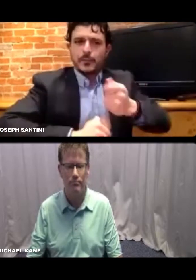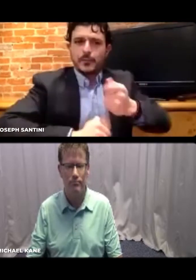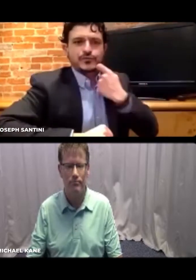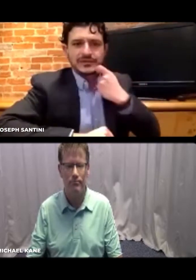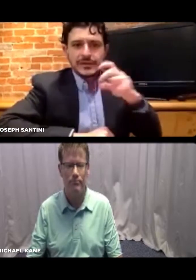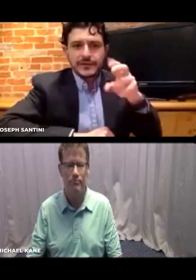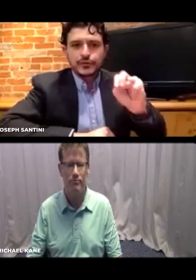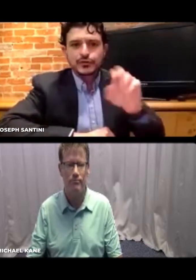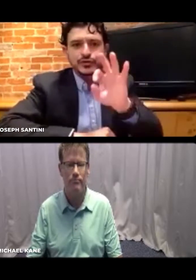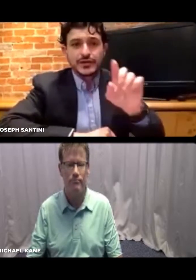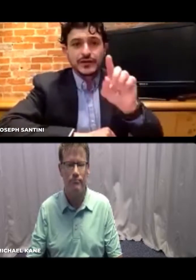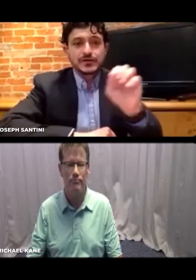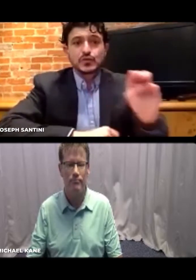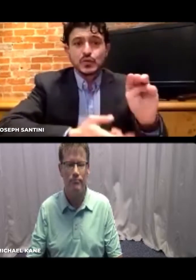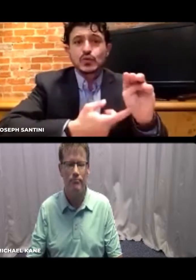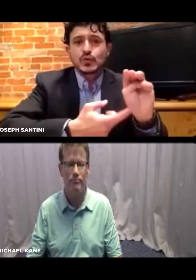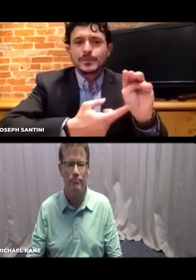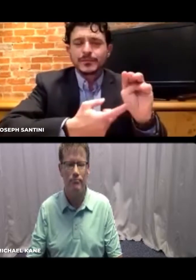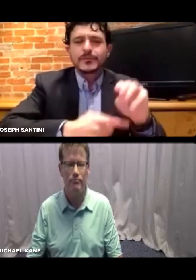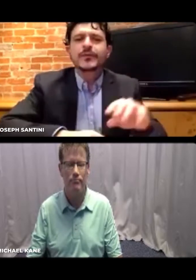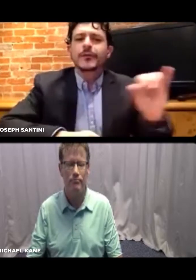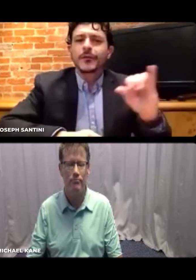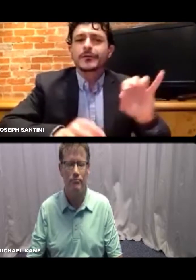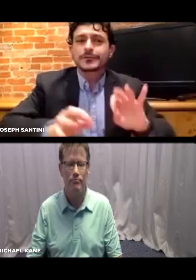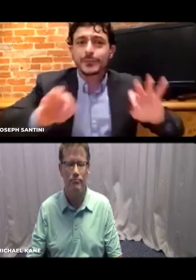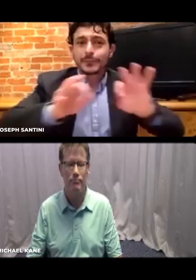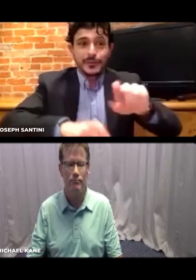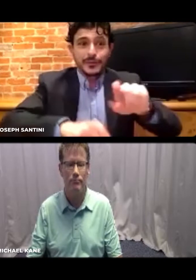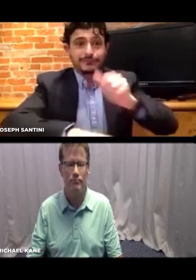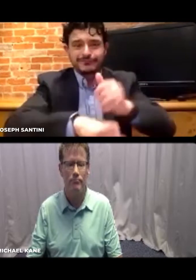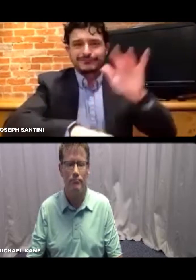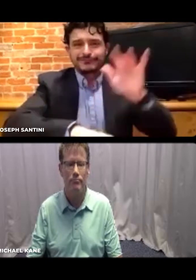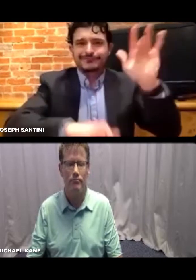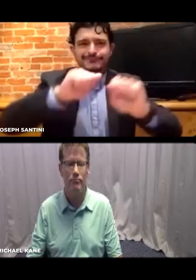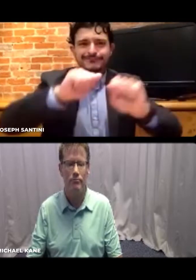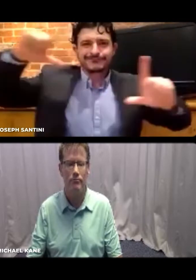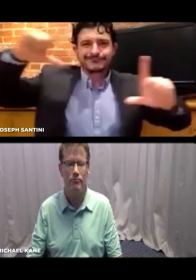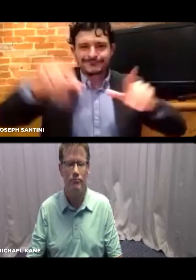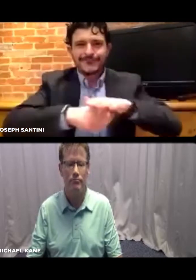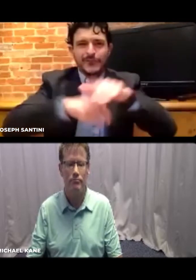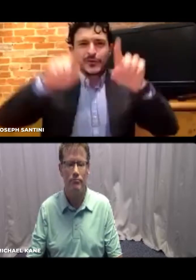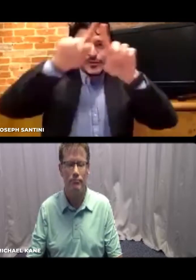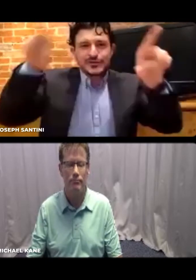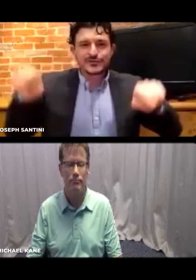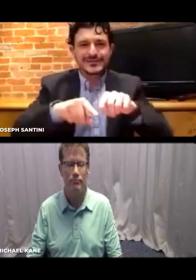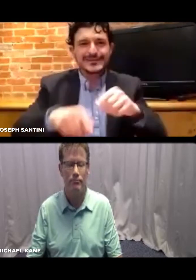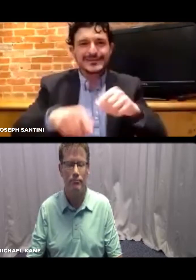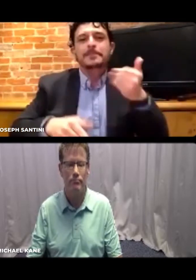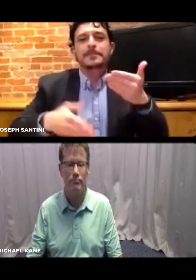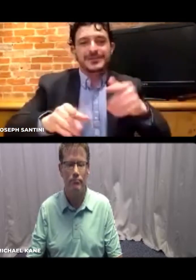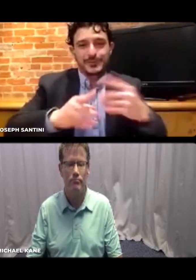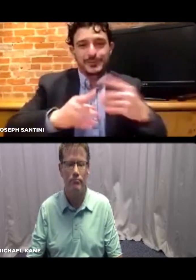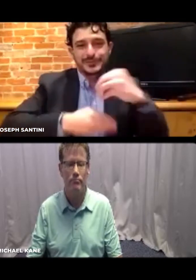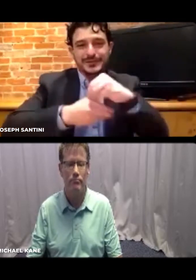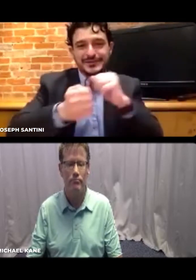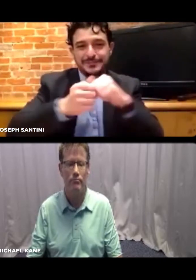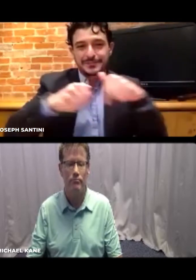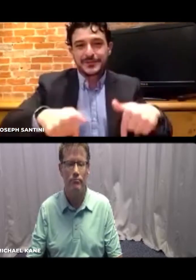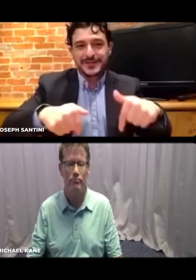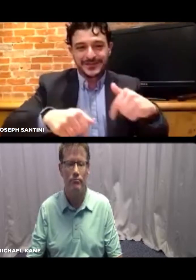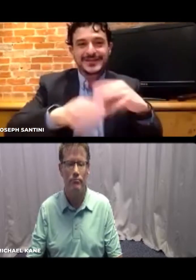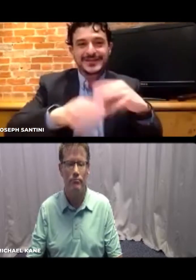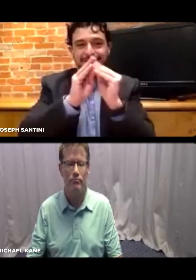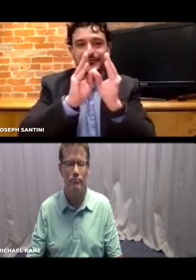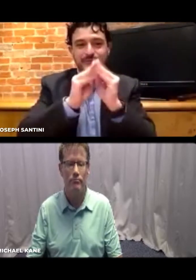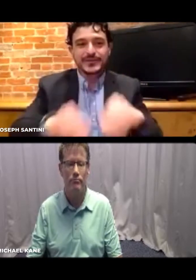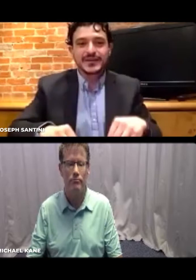want to remind everyone to have the most updated version of Zoom, and the best experience to be had is by clicking